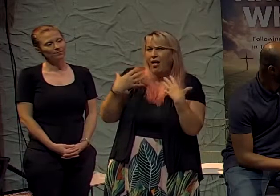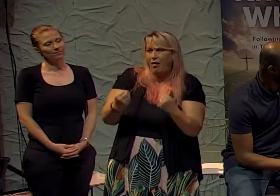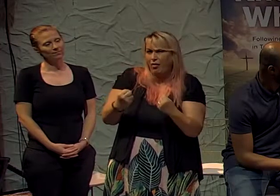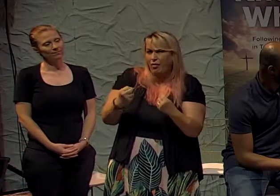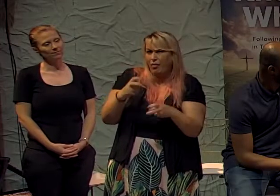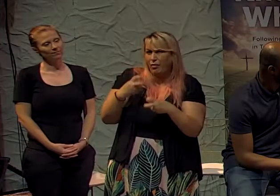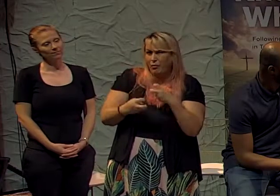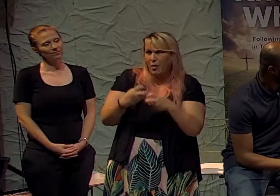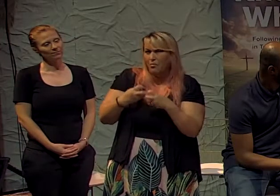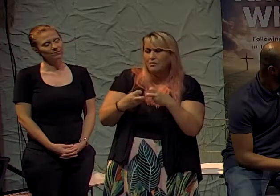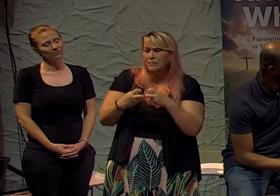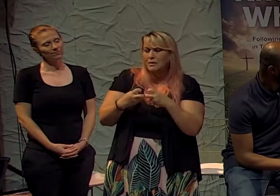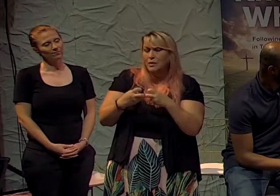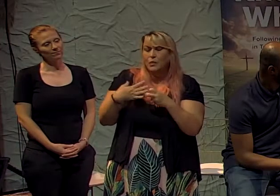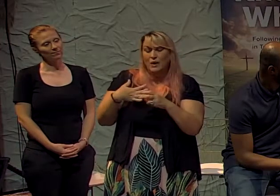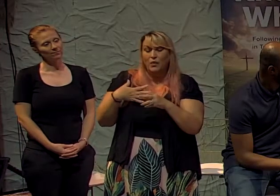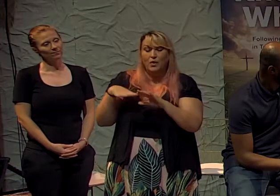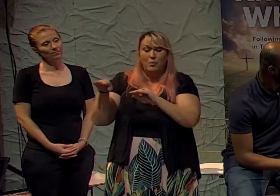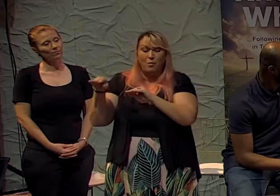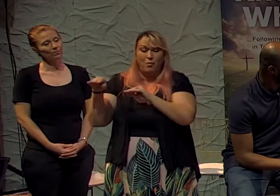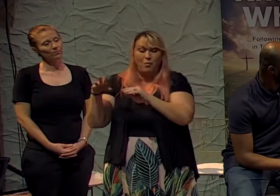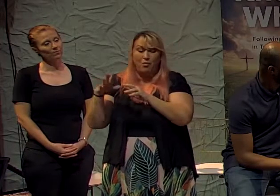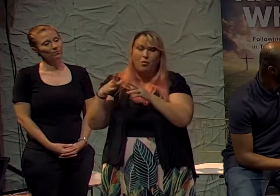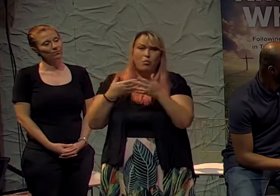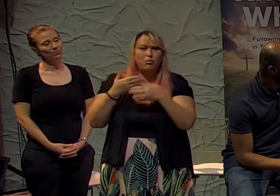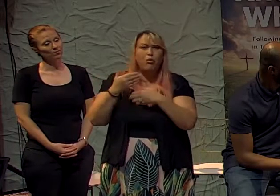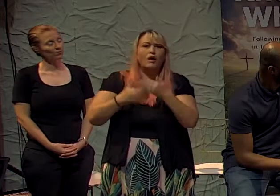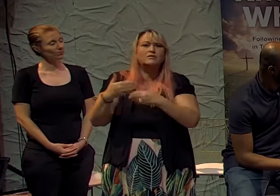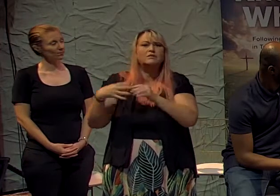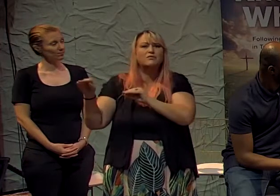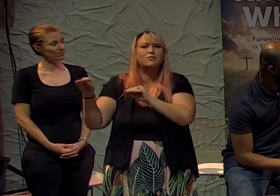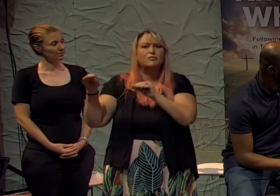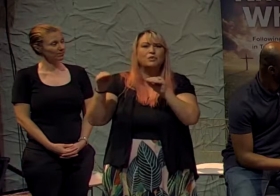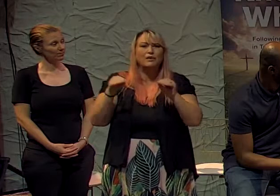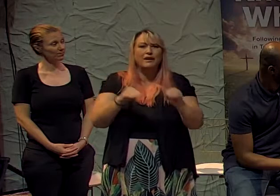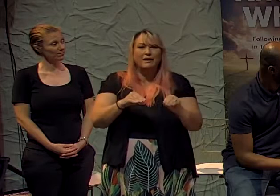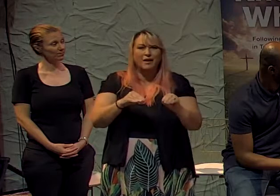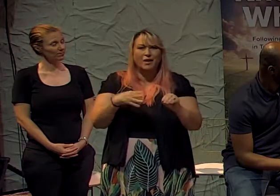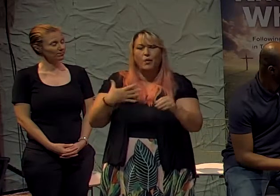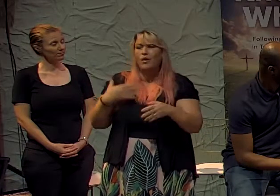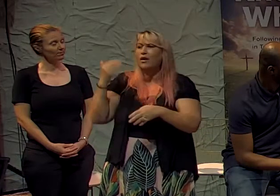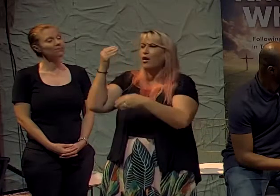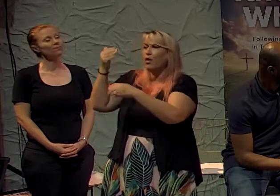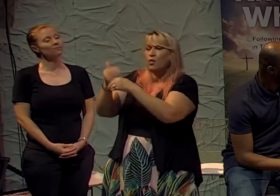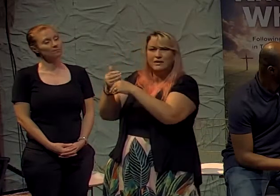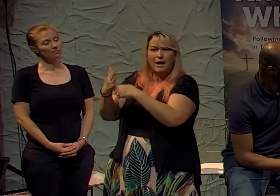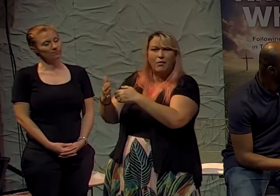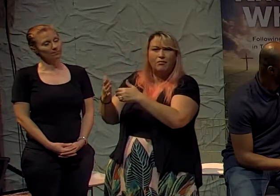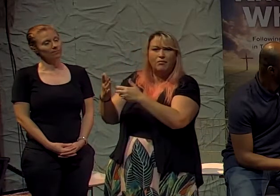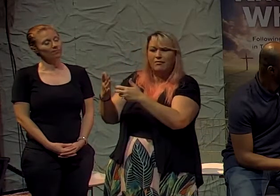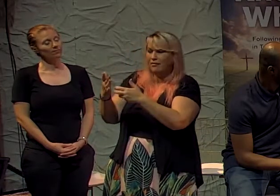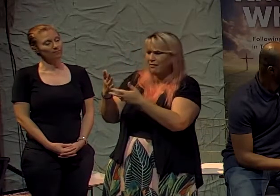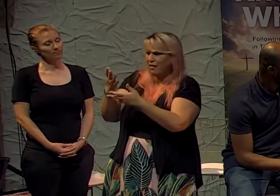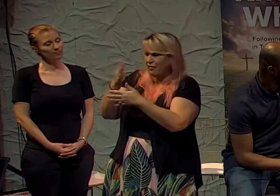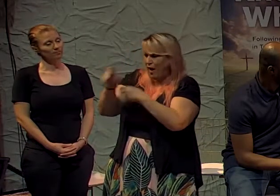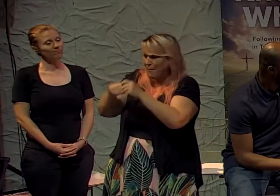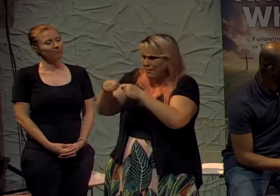it was in the middle of moving here, closing down a life we had lived in Houston for